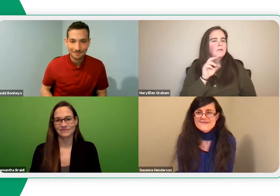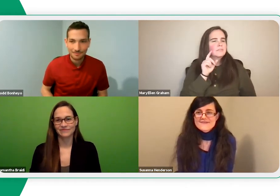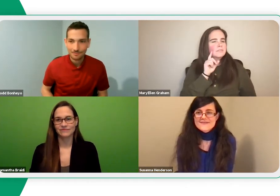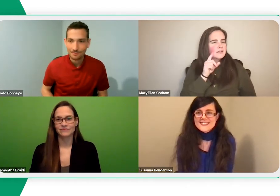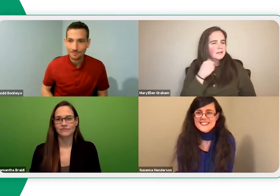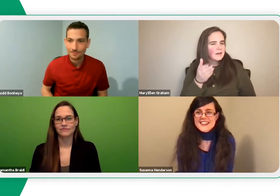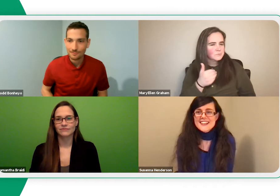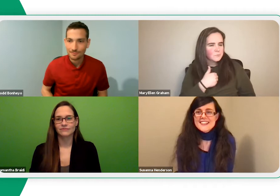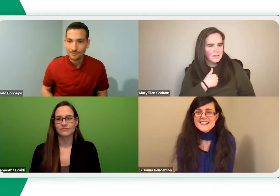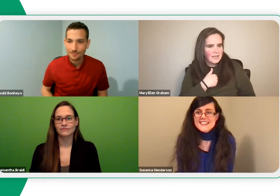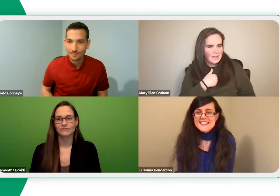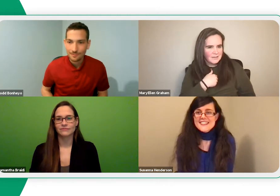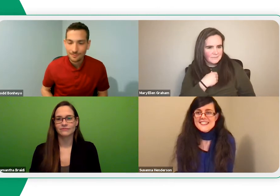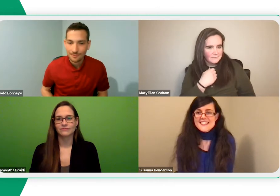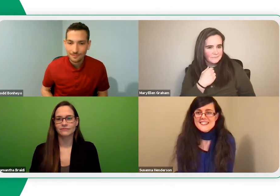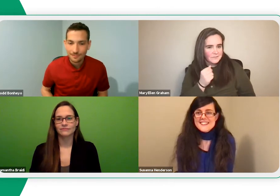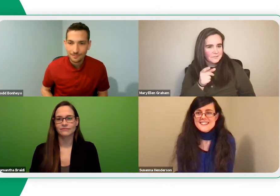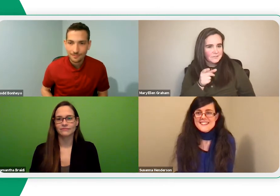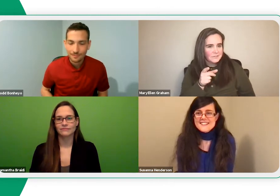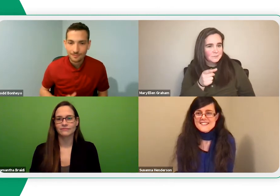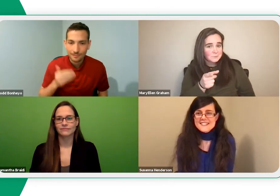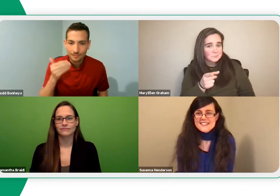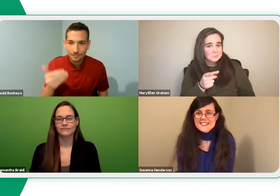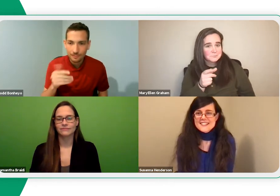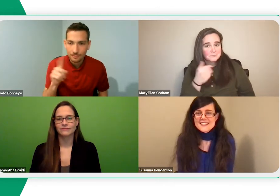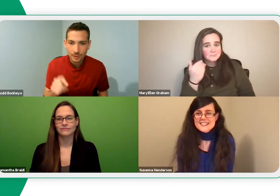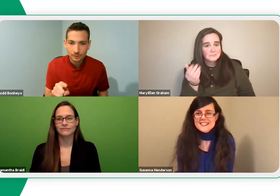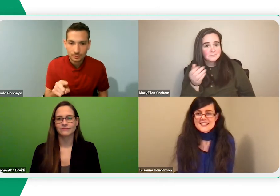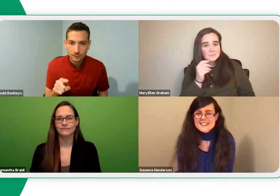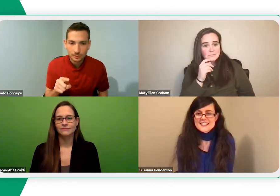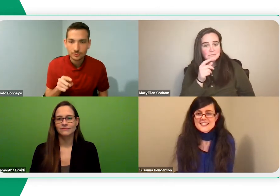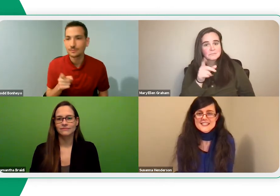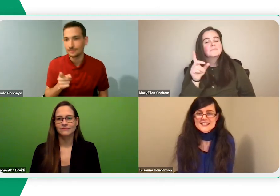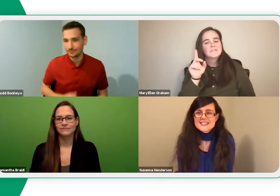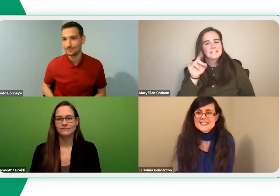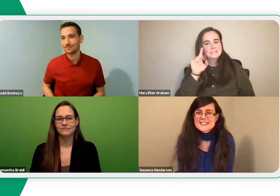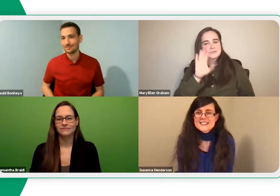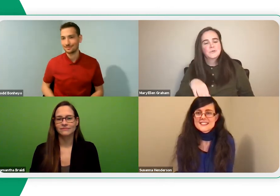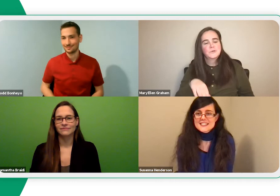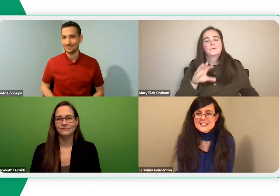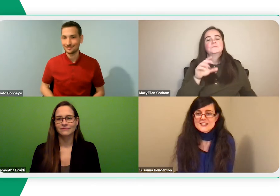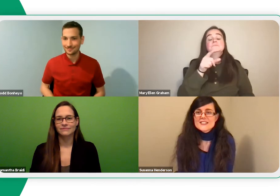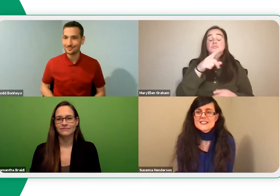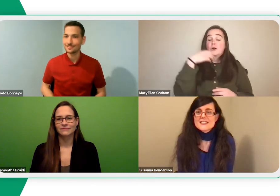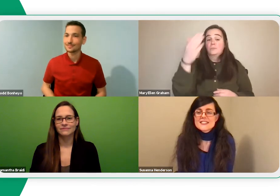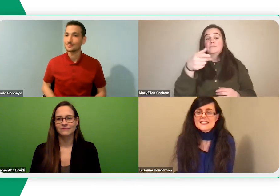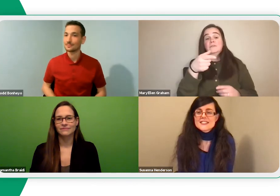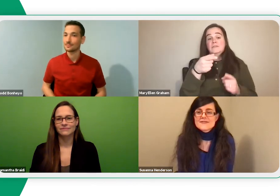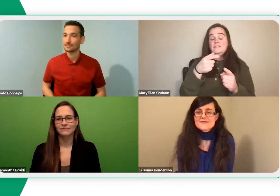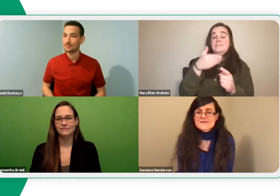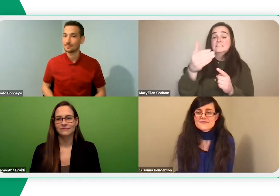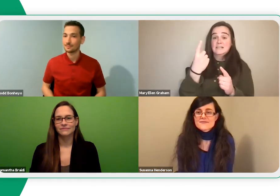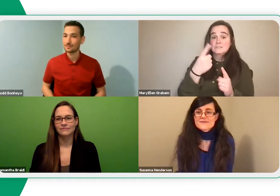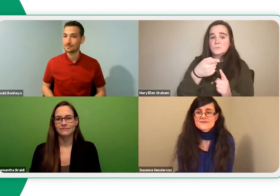question. This is Mary Ellen. Thank you, Todd. Yeah, that's right. Now, if we can move the slide forward, our next